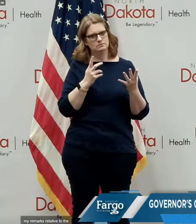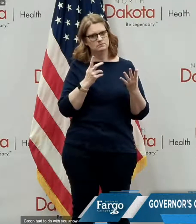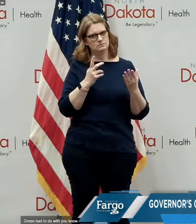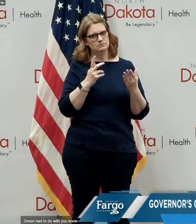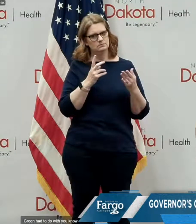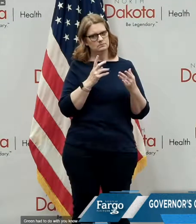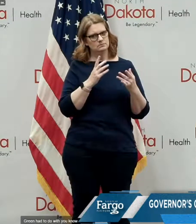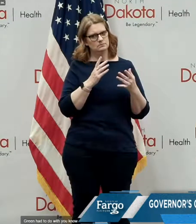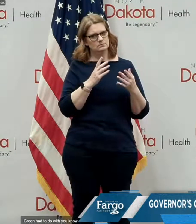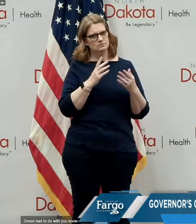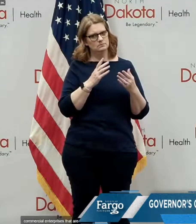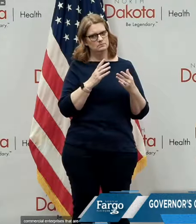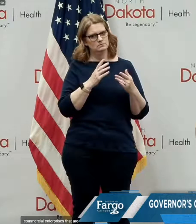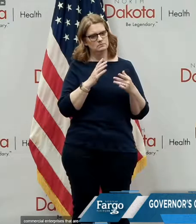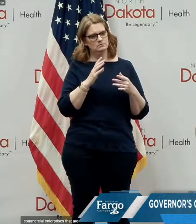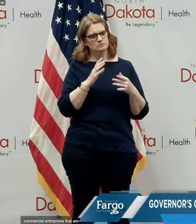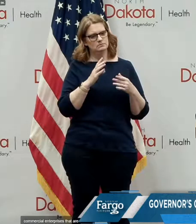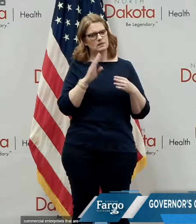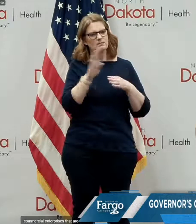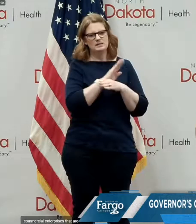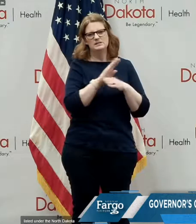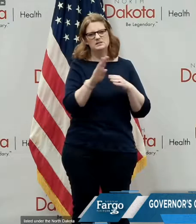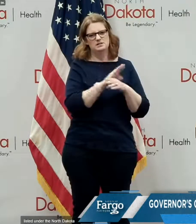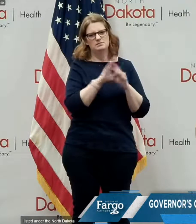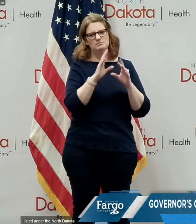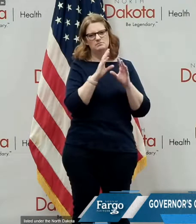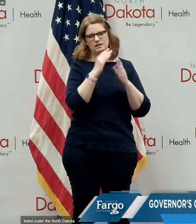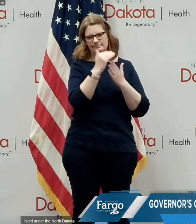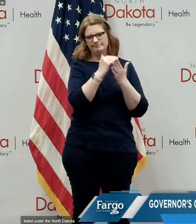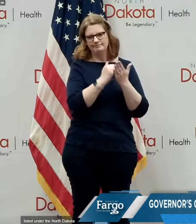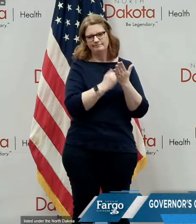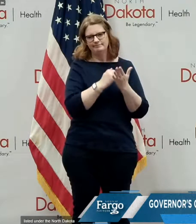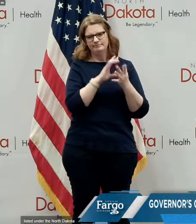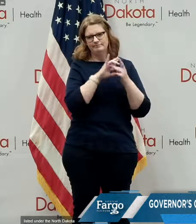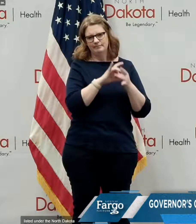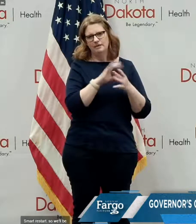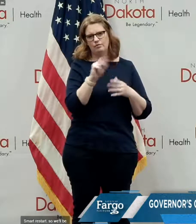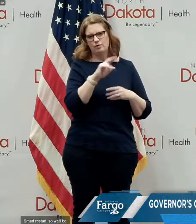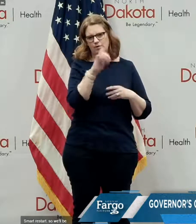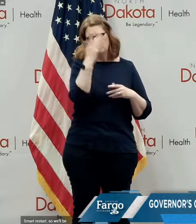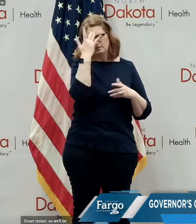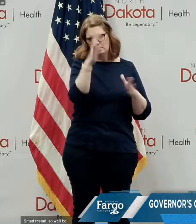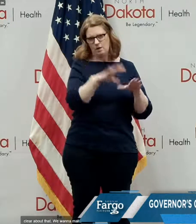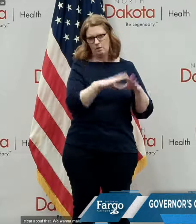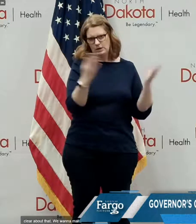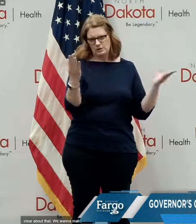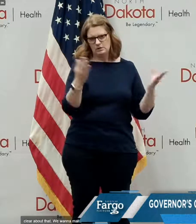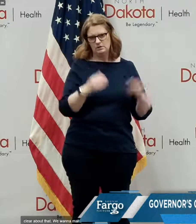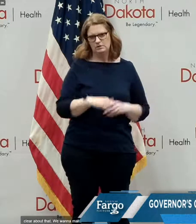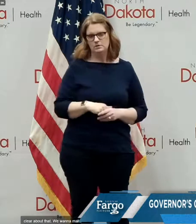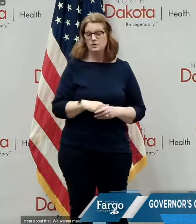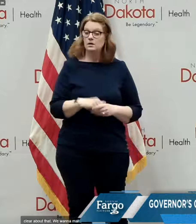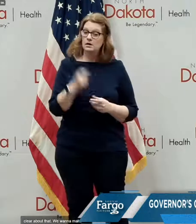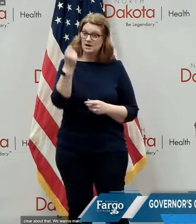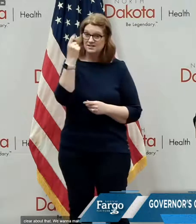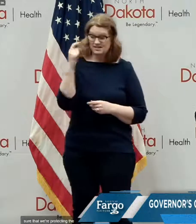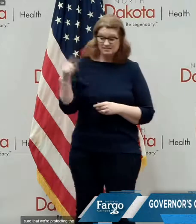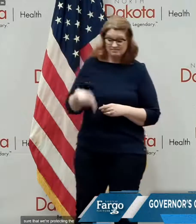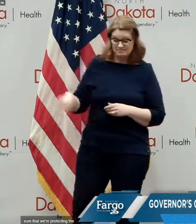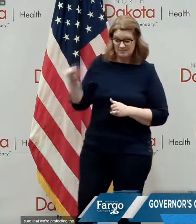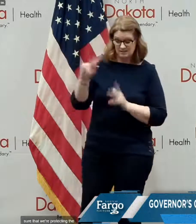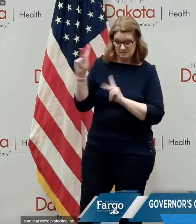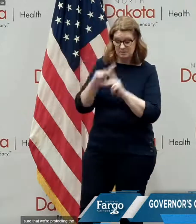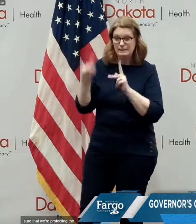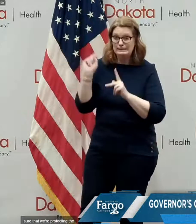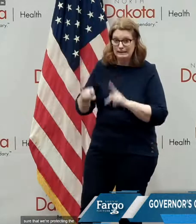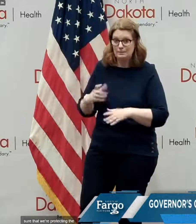enterprises that are listed under the North Dakota Smart Restart. So we'll be clear about that. We want to make sure that we're protecting the most vulnerable, even as we